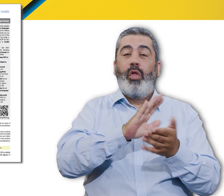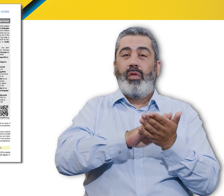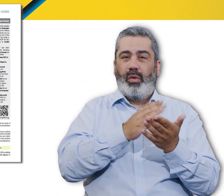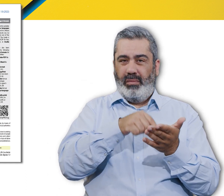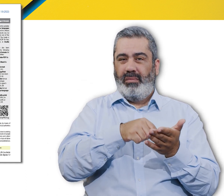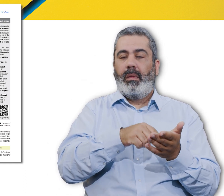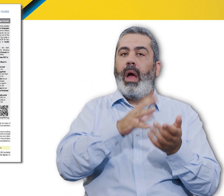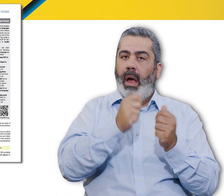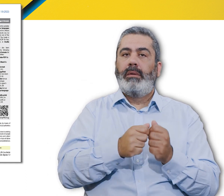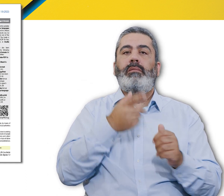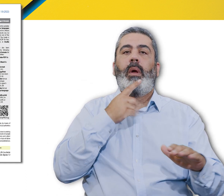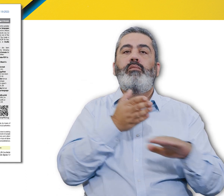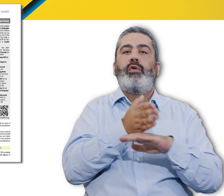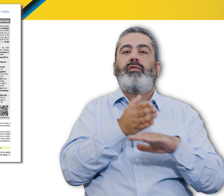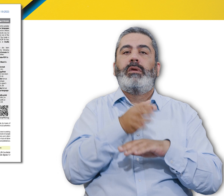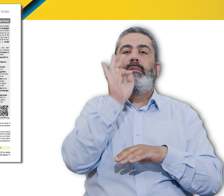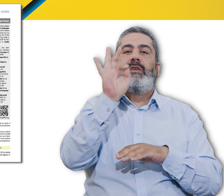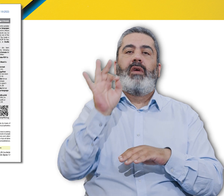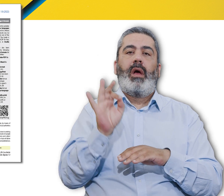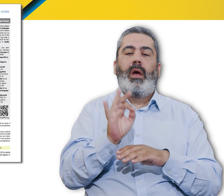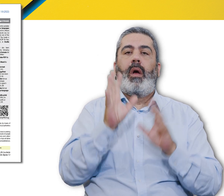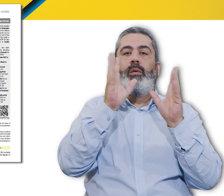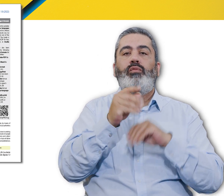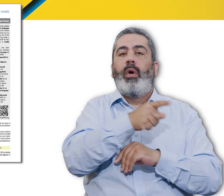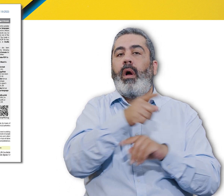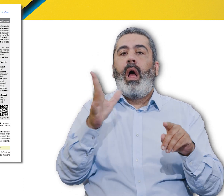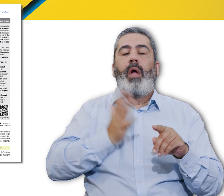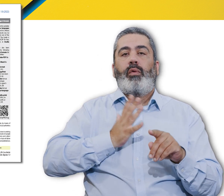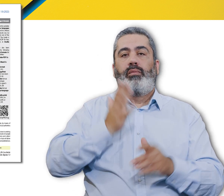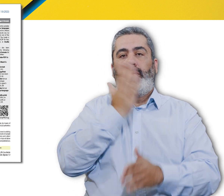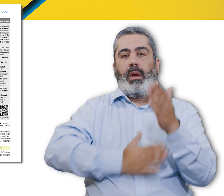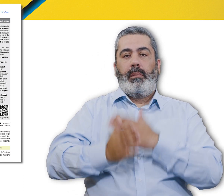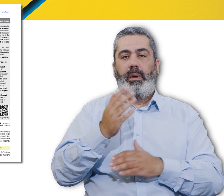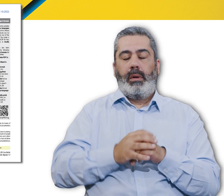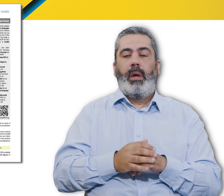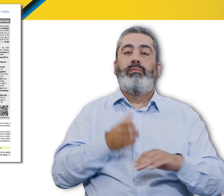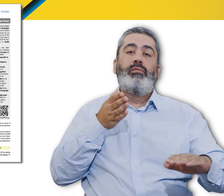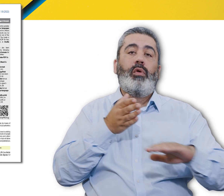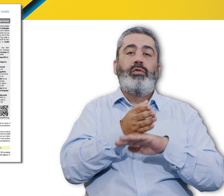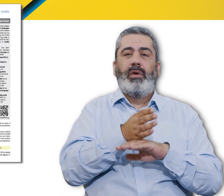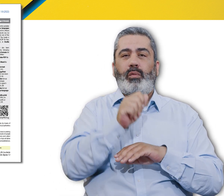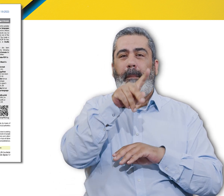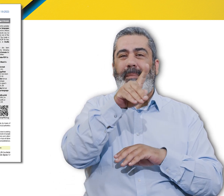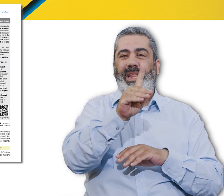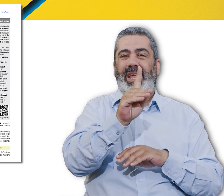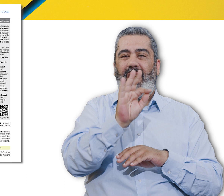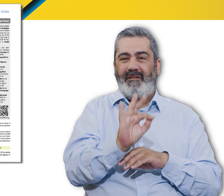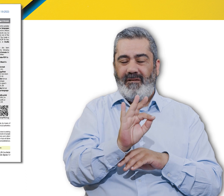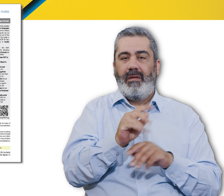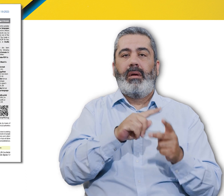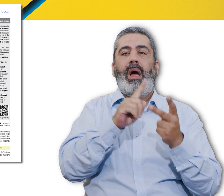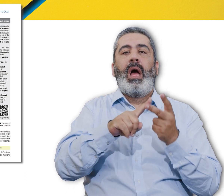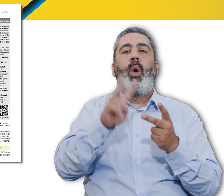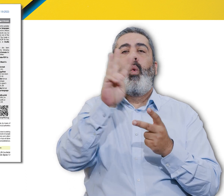following alternative digital formats for readers with disabilities. Accessible Adobe PDF file. Accessible MS